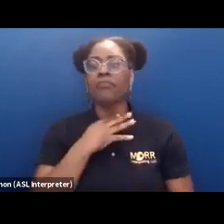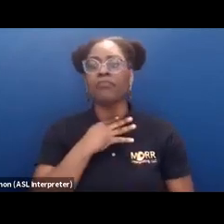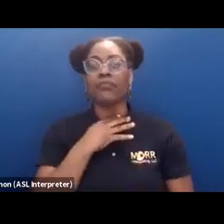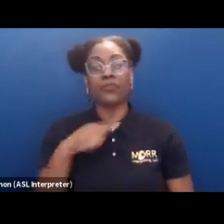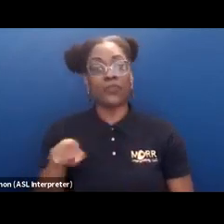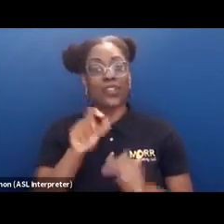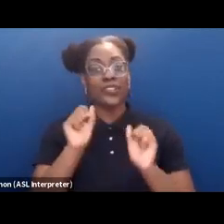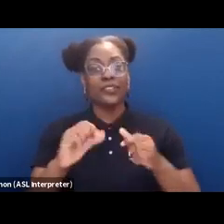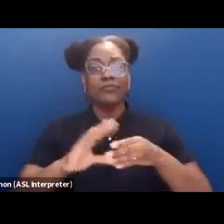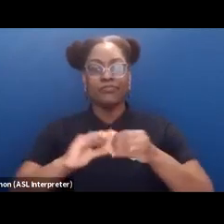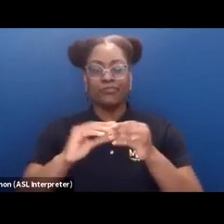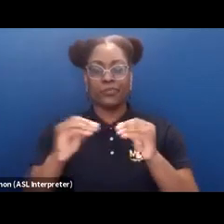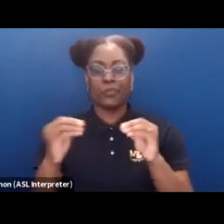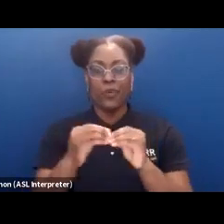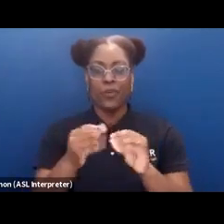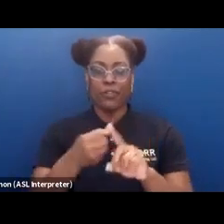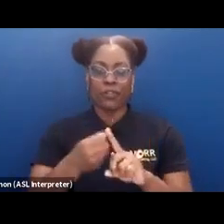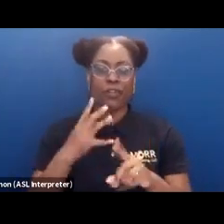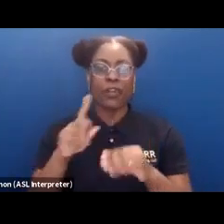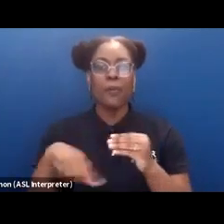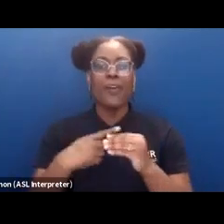of educating non-disabled